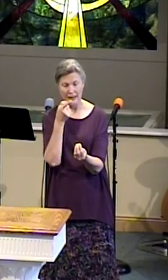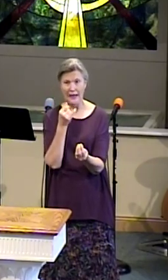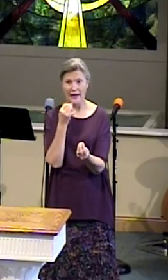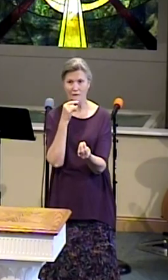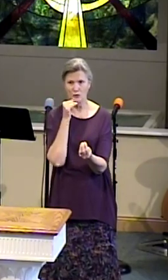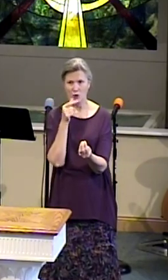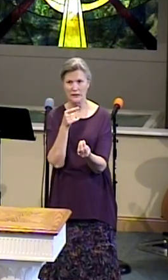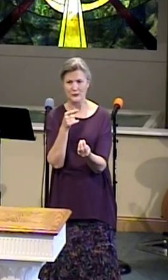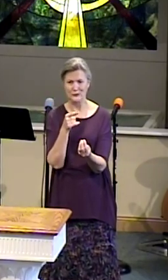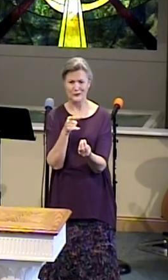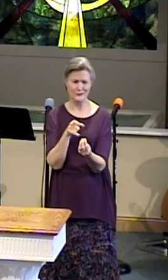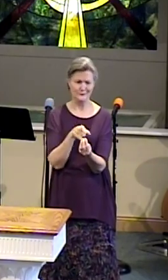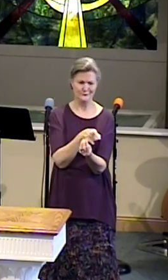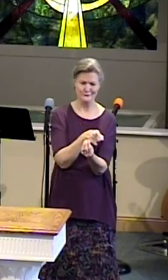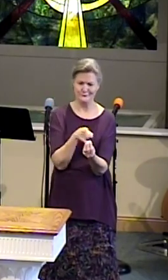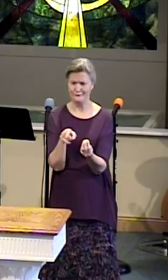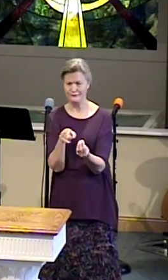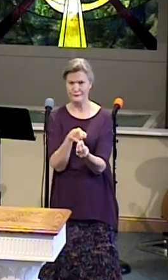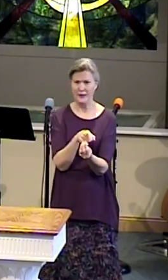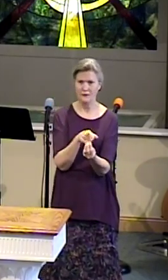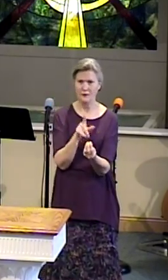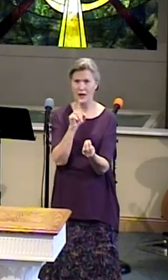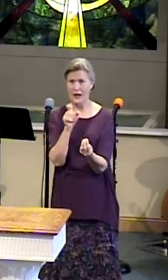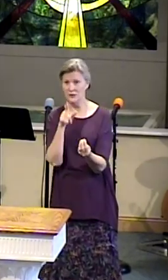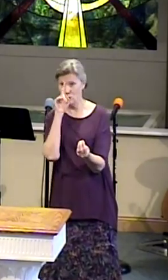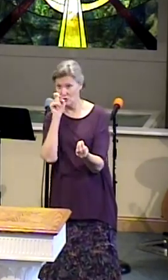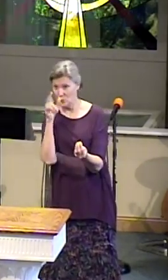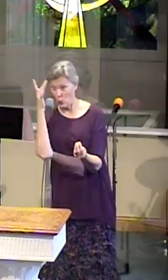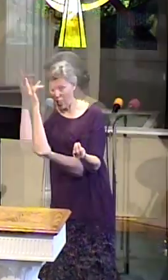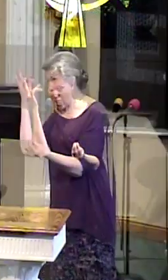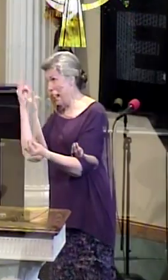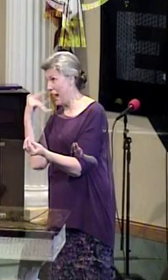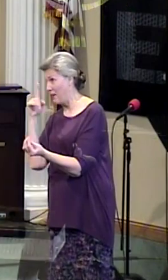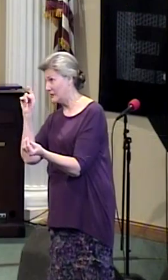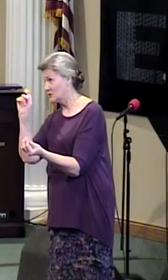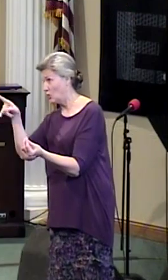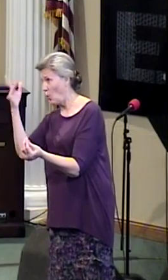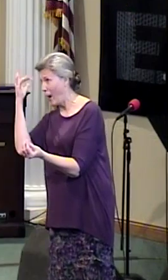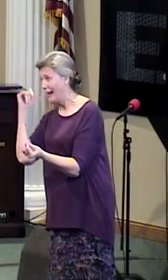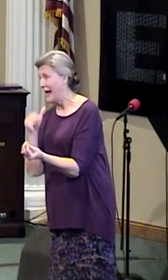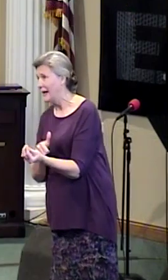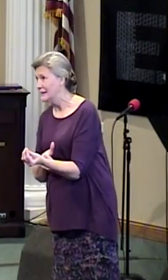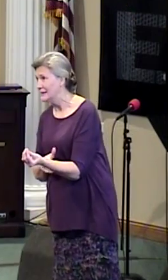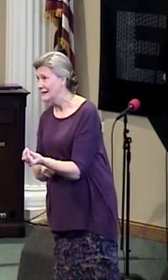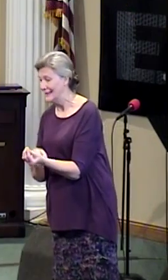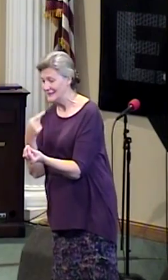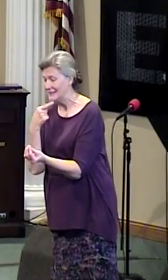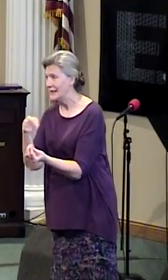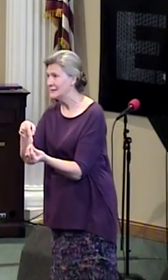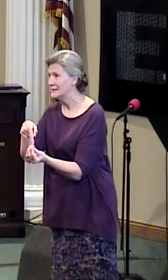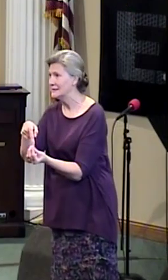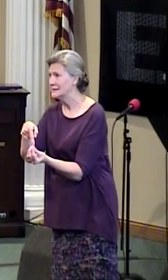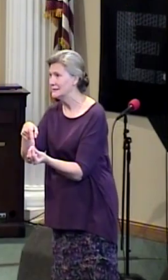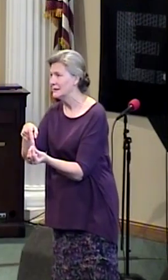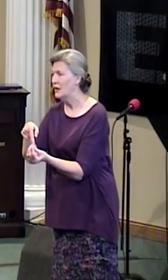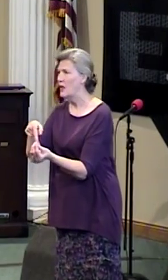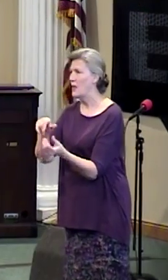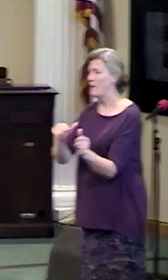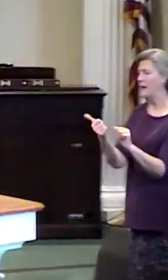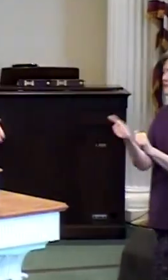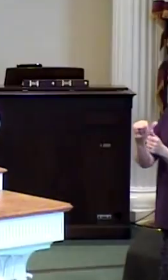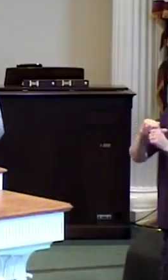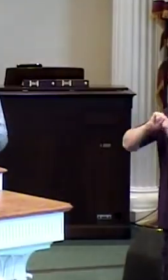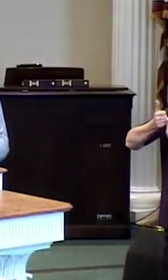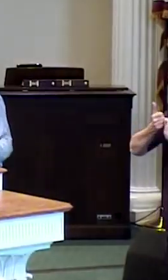to weasel out, in case you tried to ask the question why, I'm asking you why not. It just says they were baptized in the